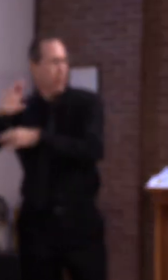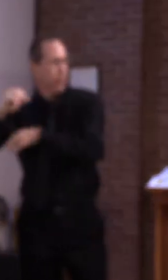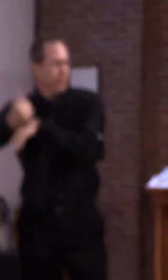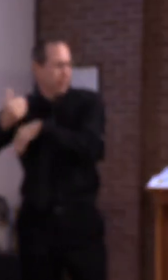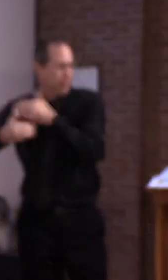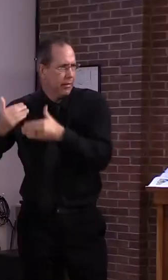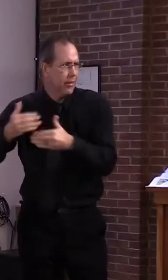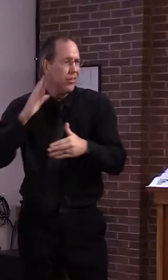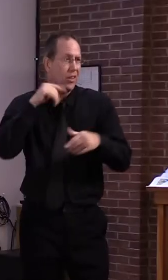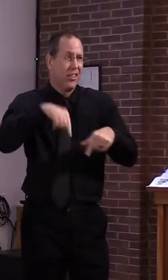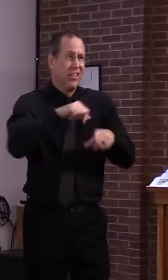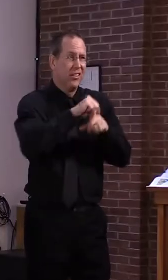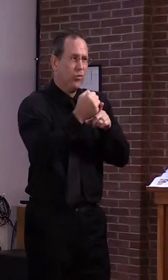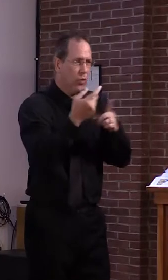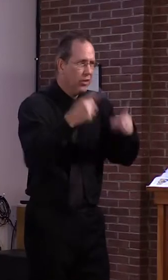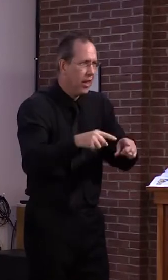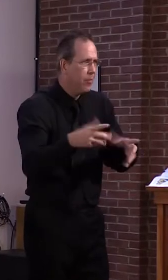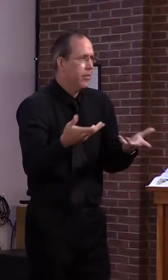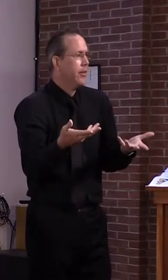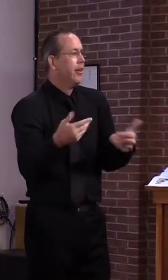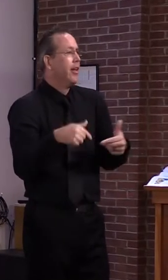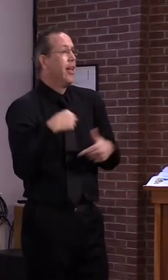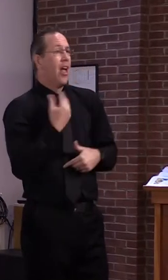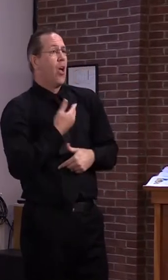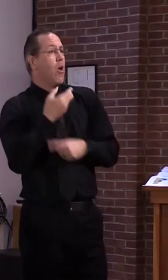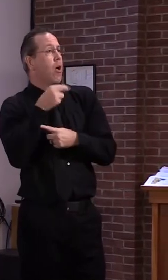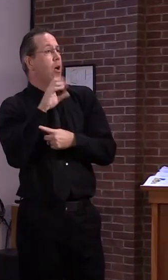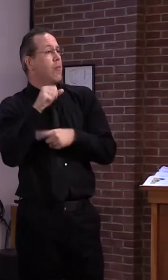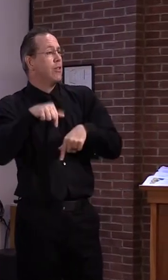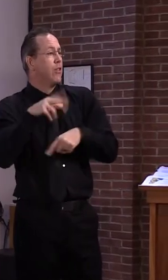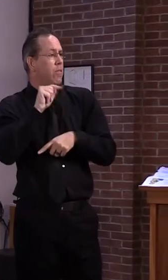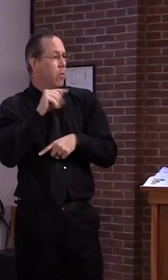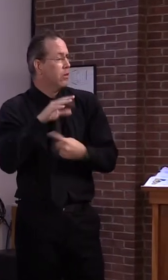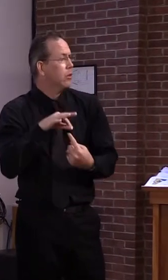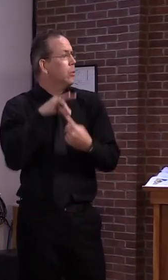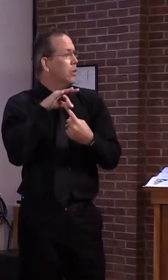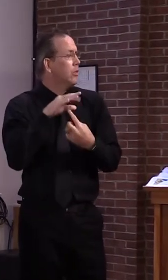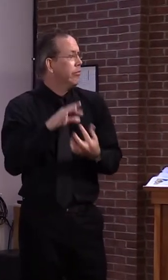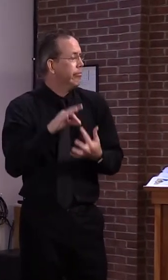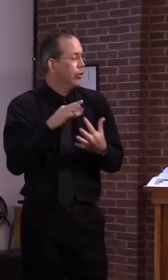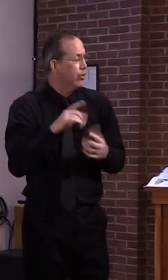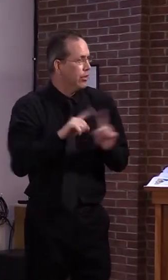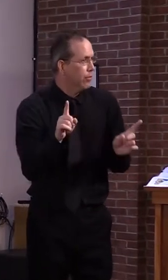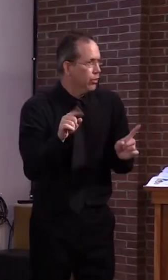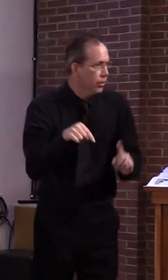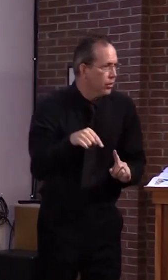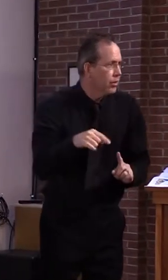unique, innovative way of looking at things, as we've been with childcare throughout the whole